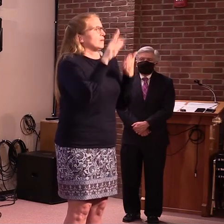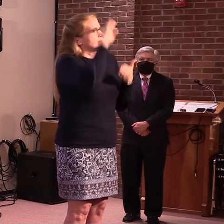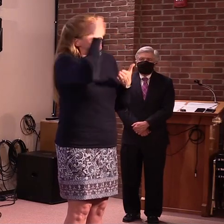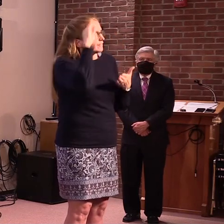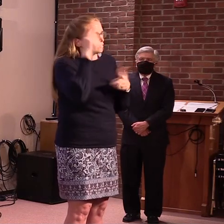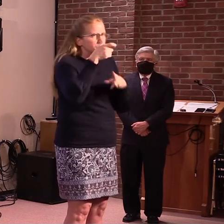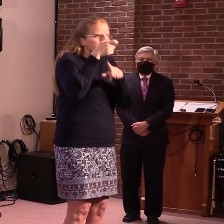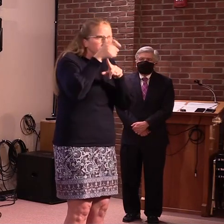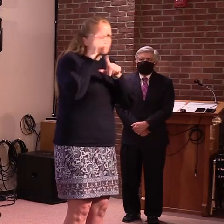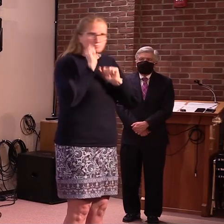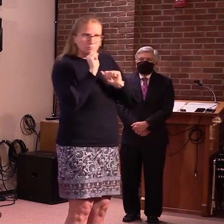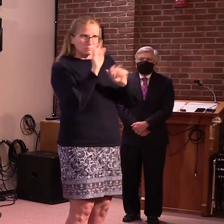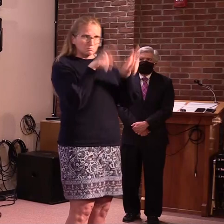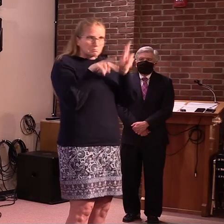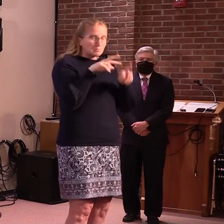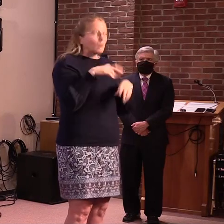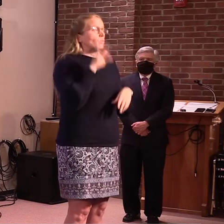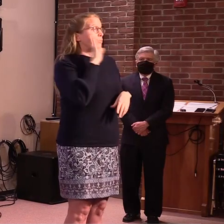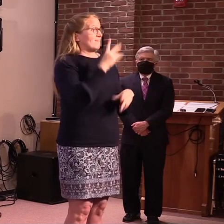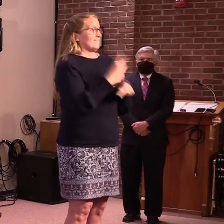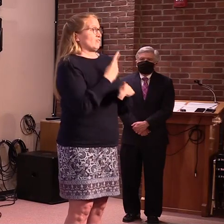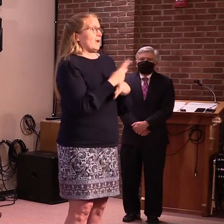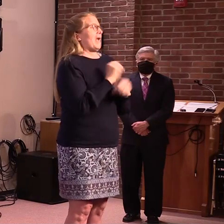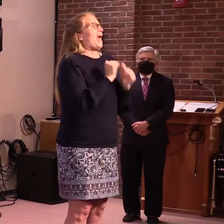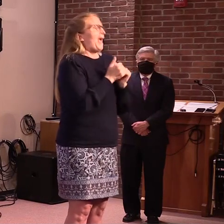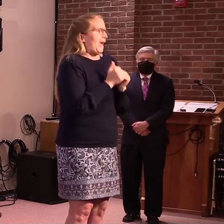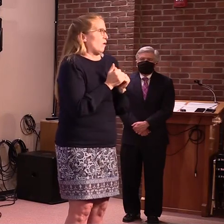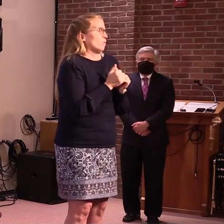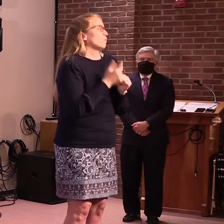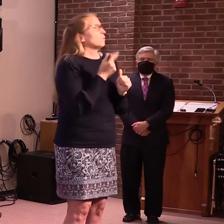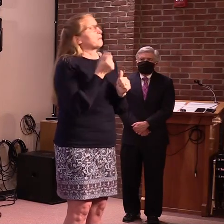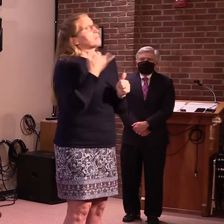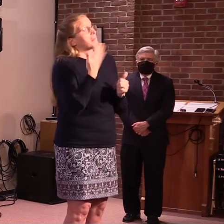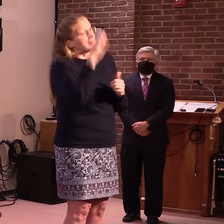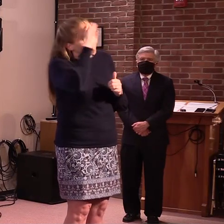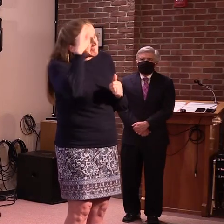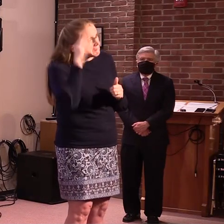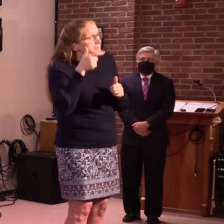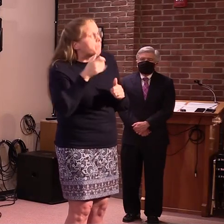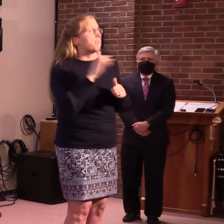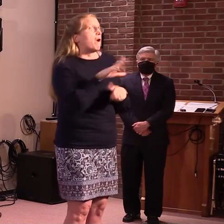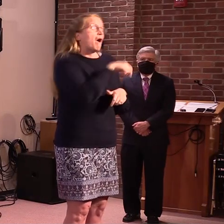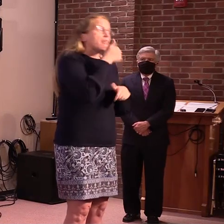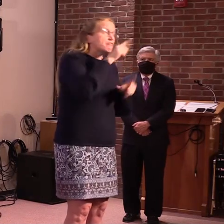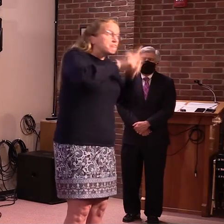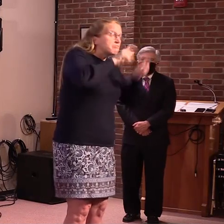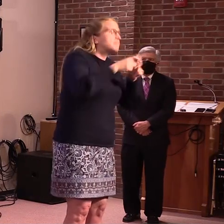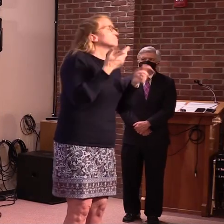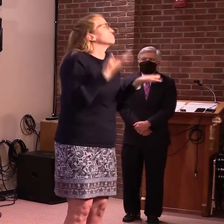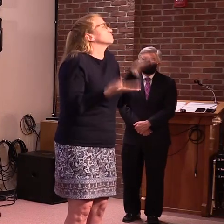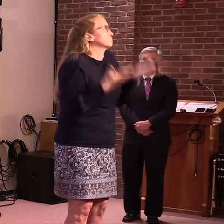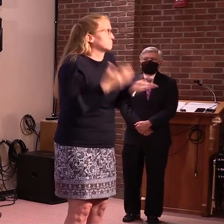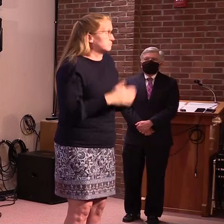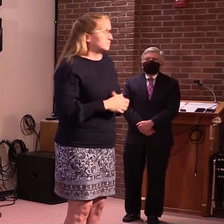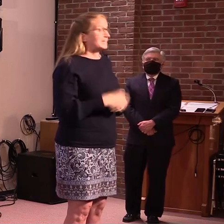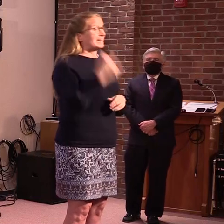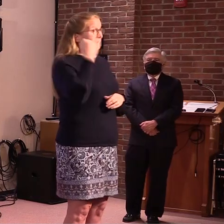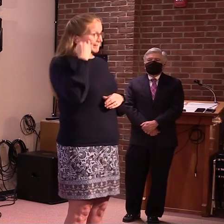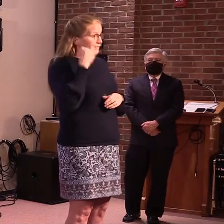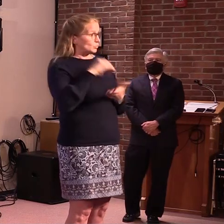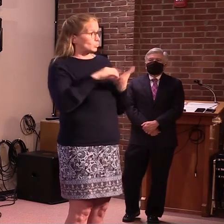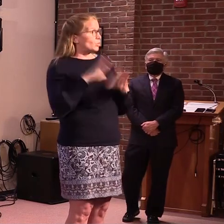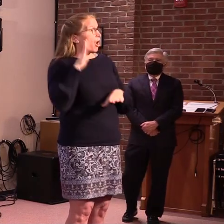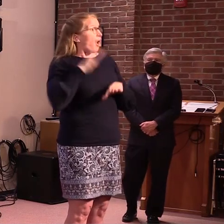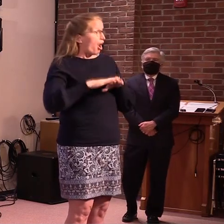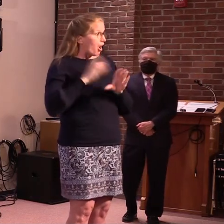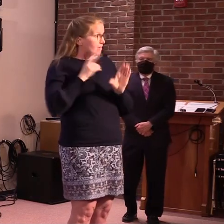able to determine the best method to conduct this daily health check. Students who are arriving by bus will have a screening prior to boarding the bus to